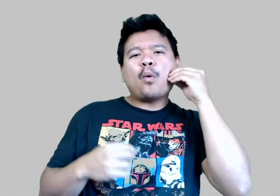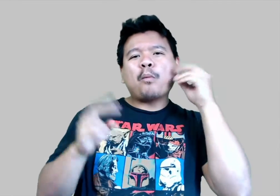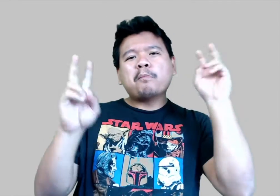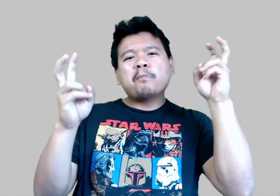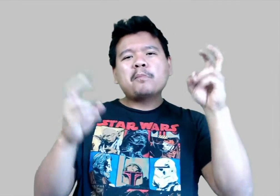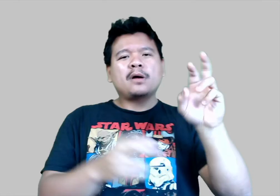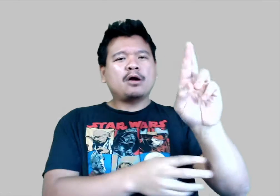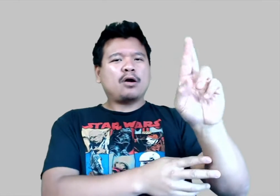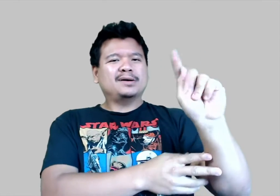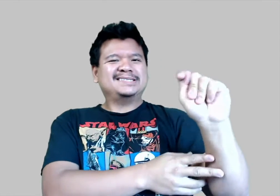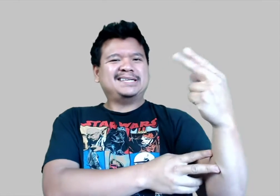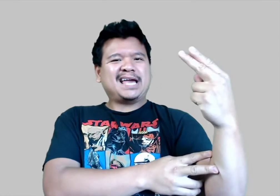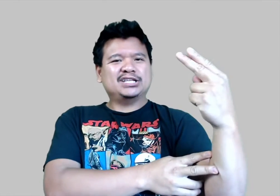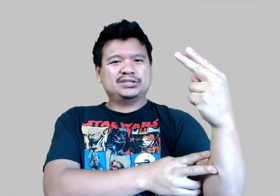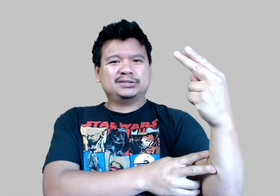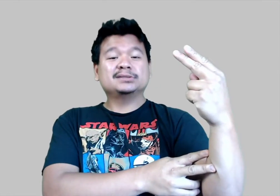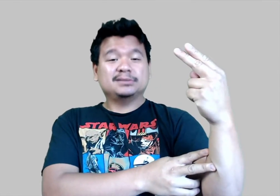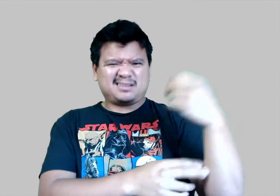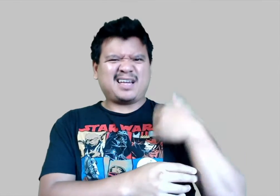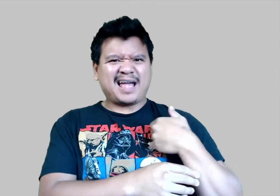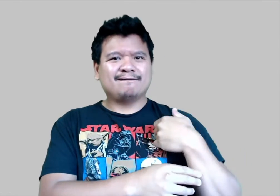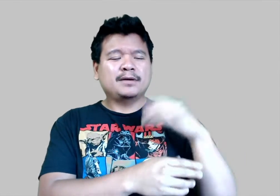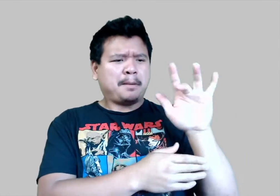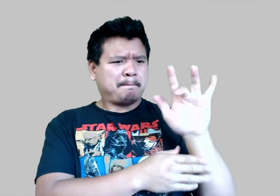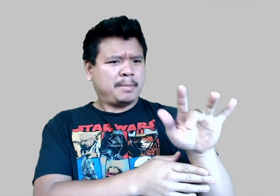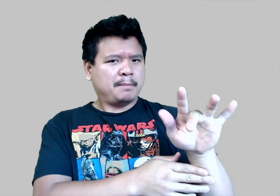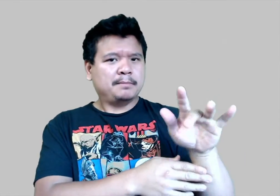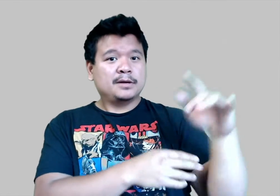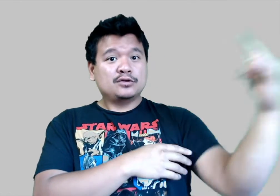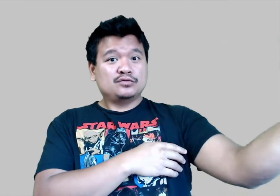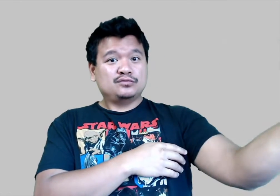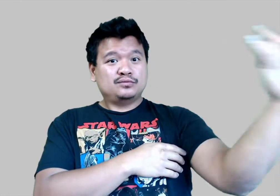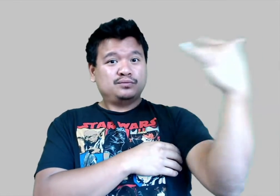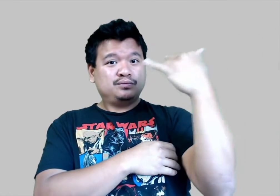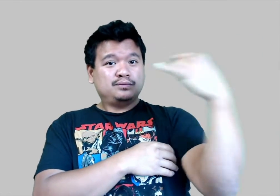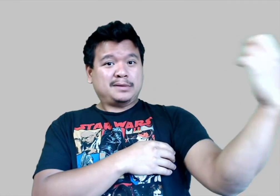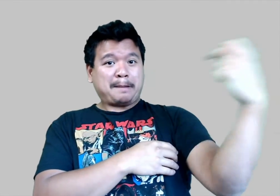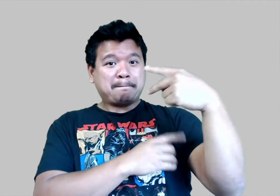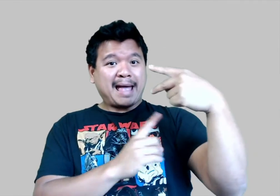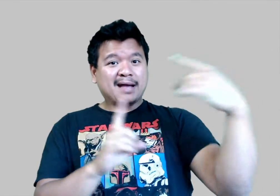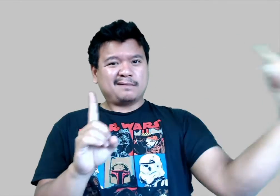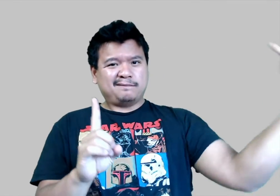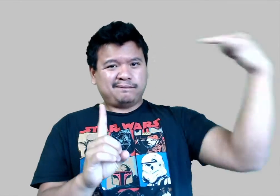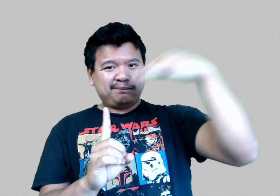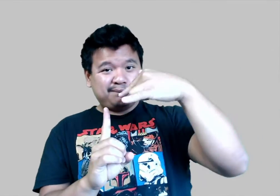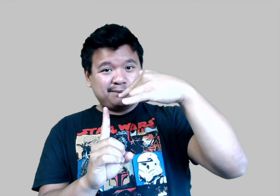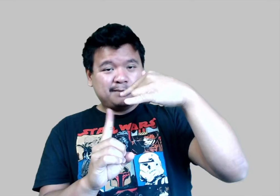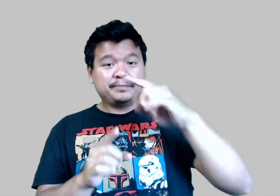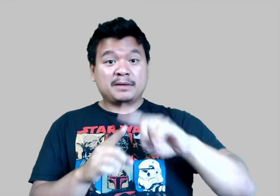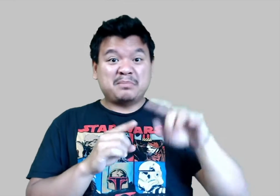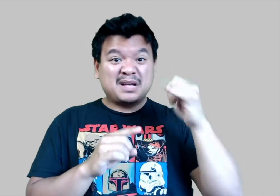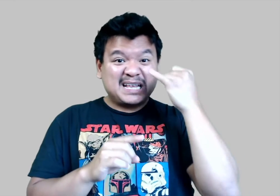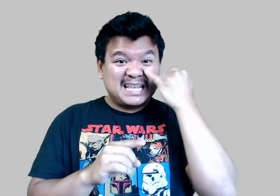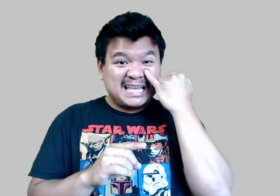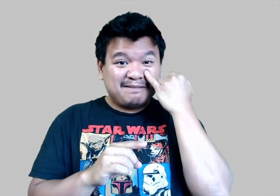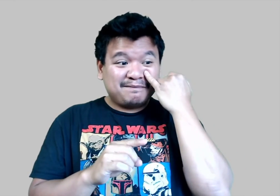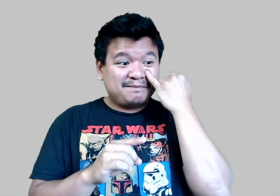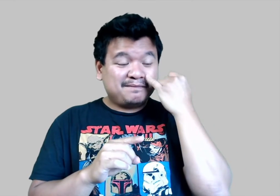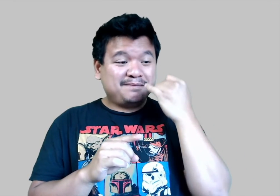RTH. It's a button you press that tells the drone to come back to you. Well, none of these buttons are going to work if the drone